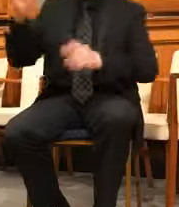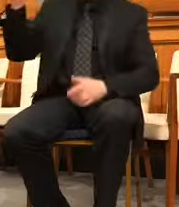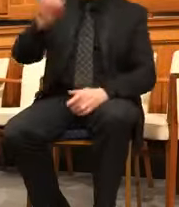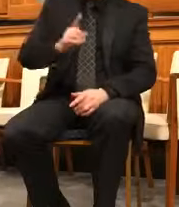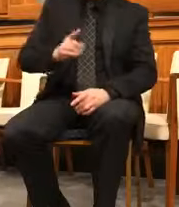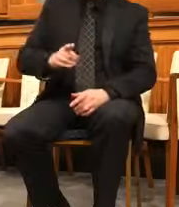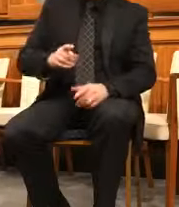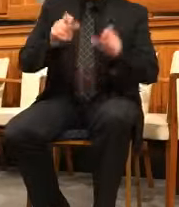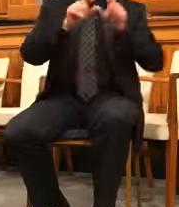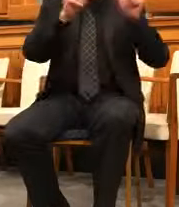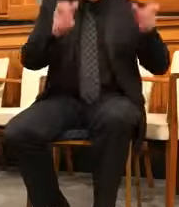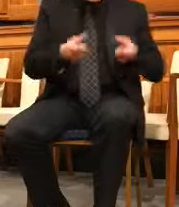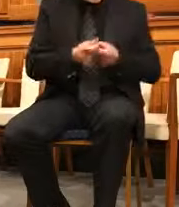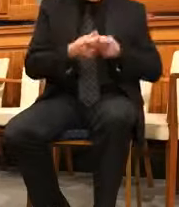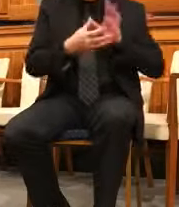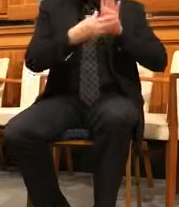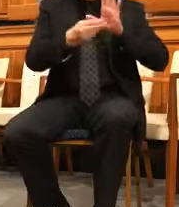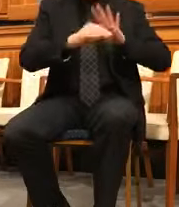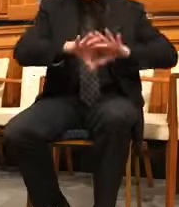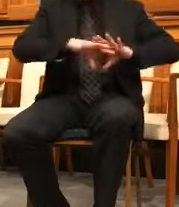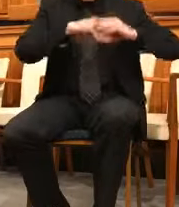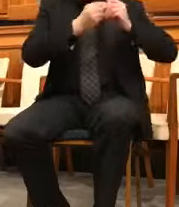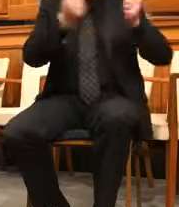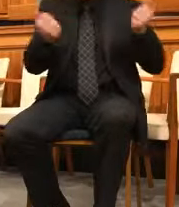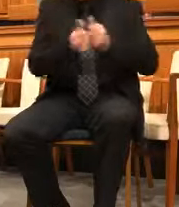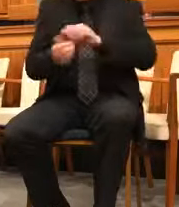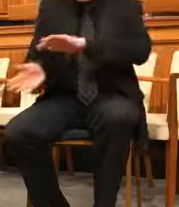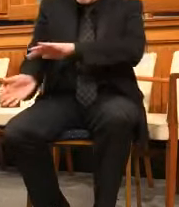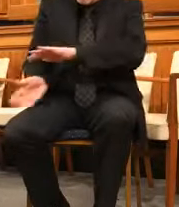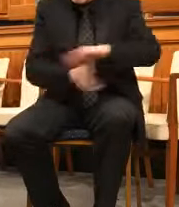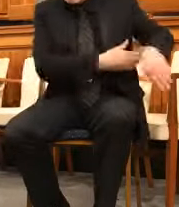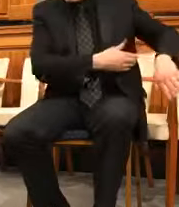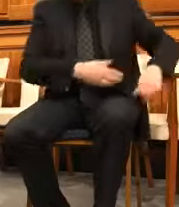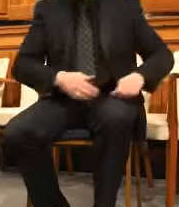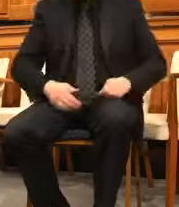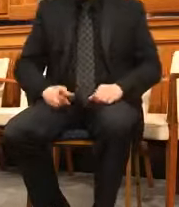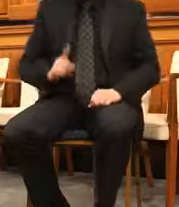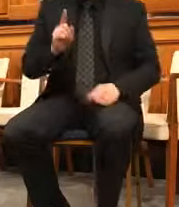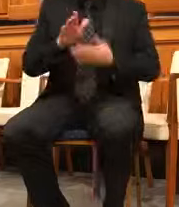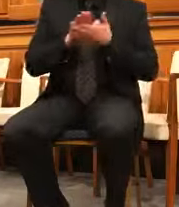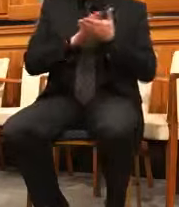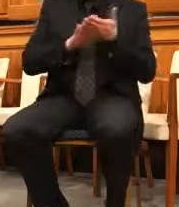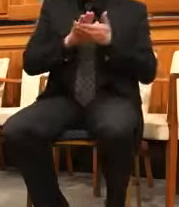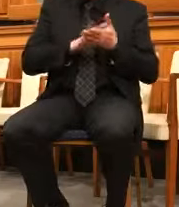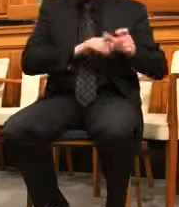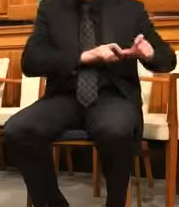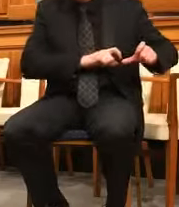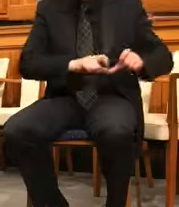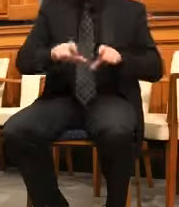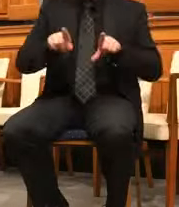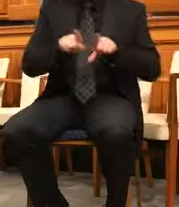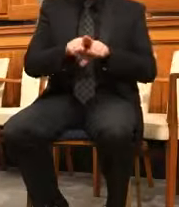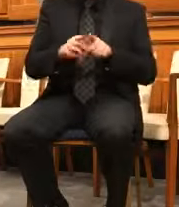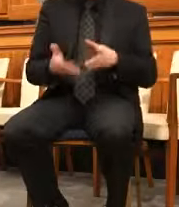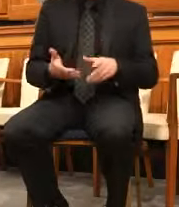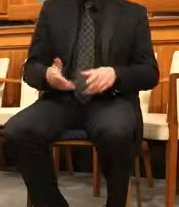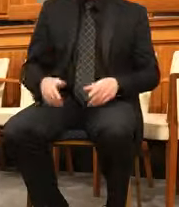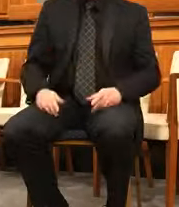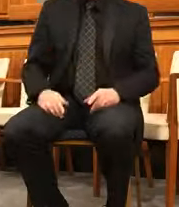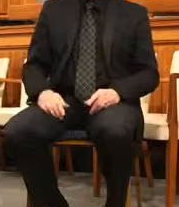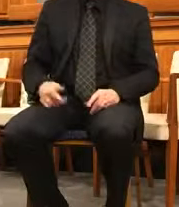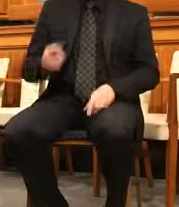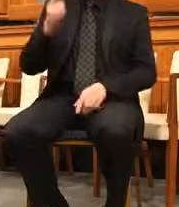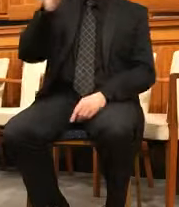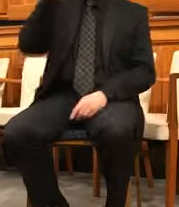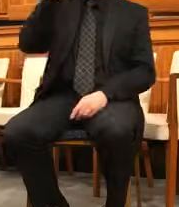graphics, the pictures, the illustrations. But it's the same thing. We talk now didactically, but the mind has